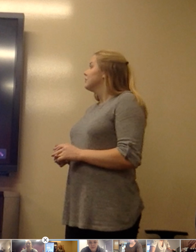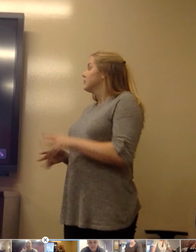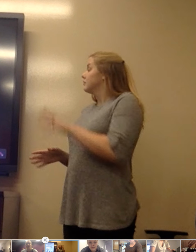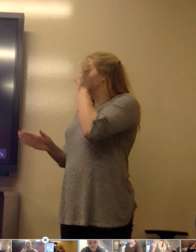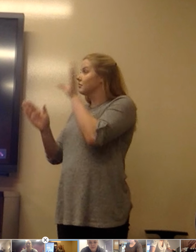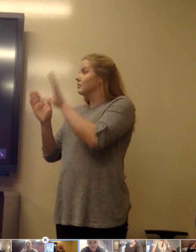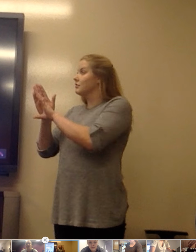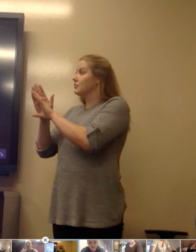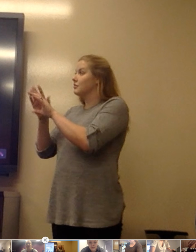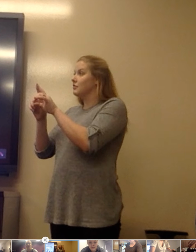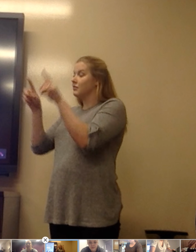Again, it was in Paris, France.